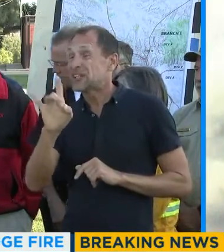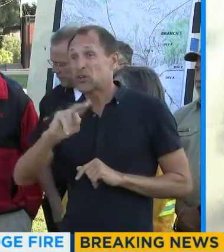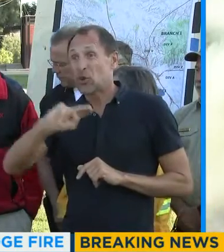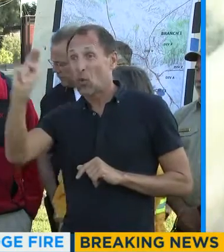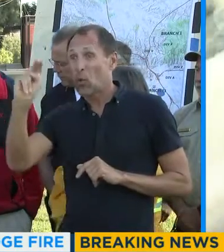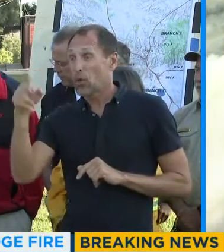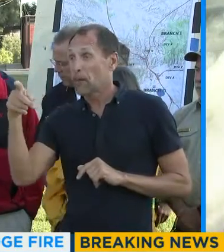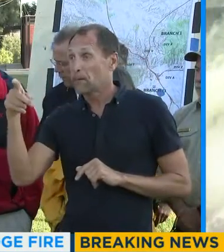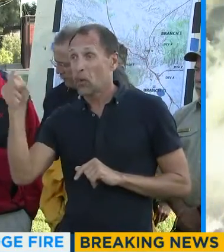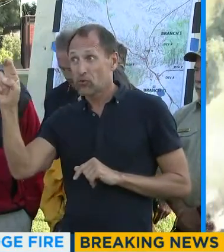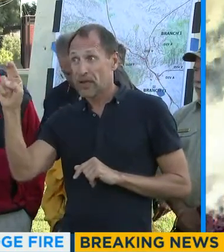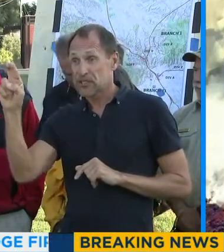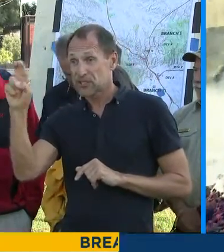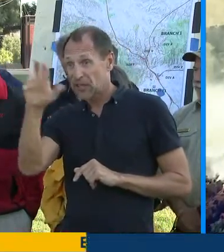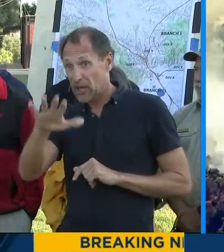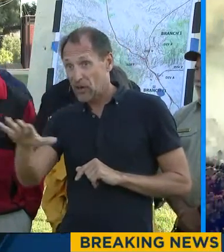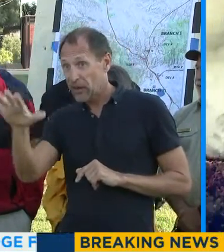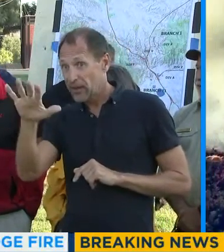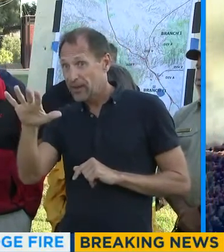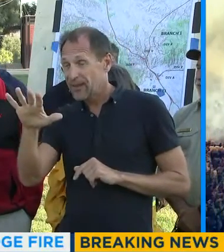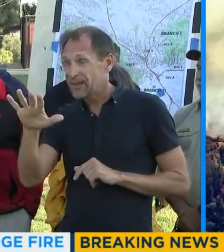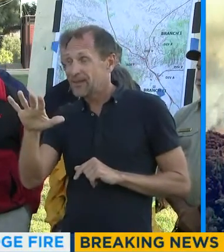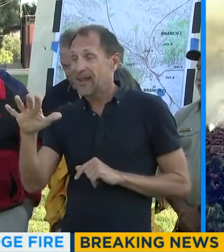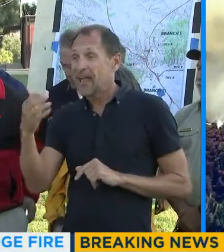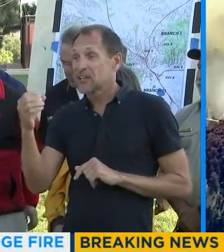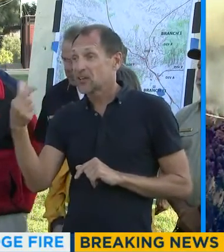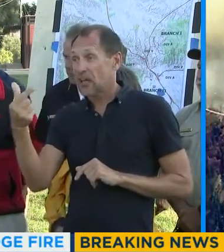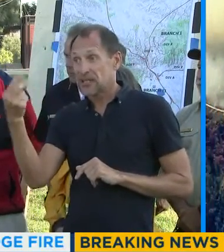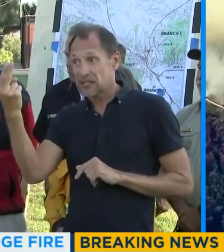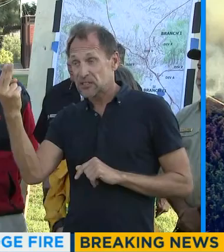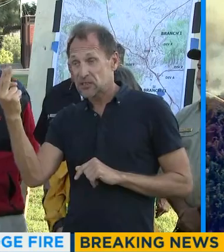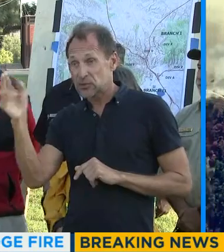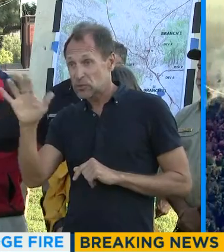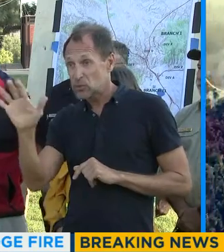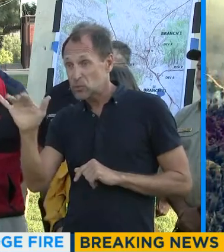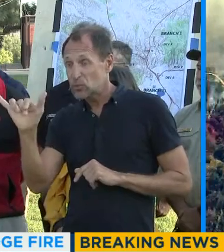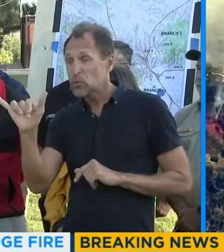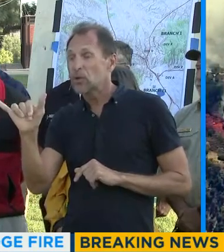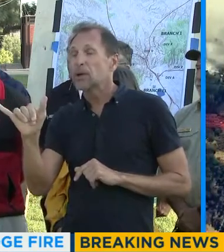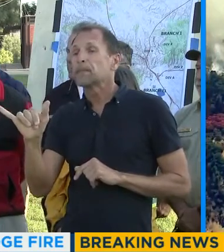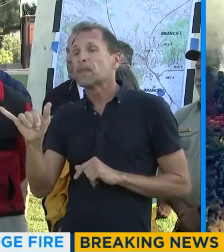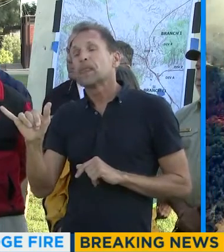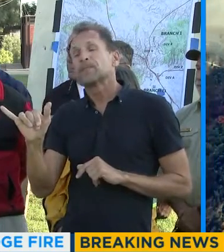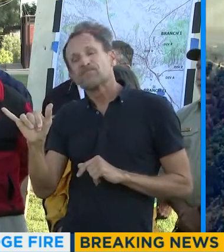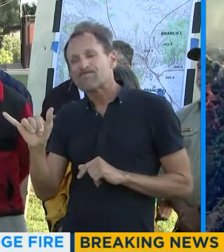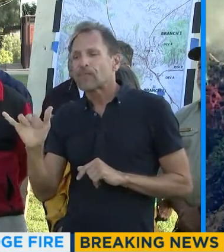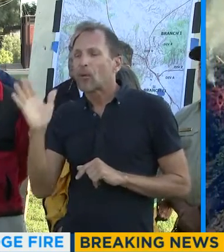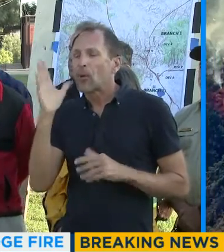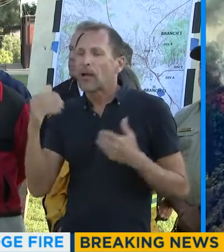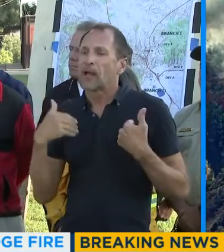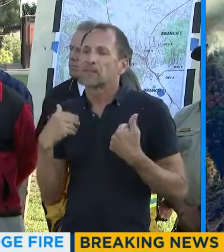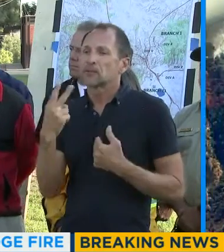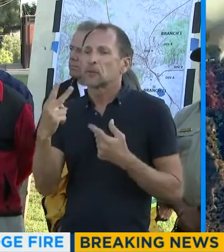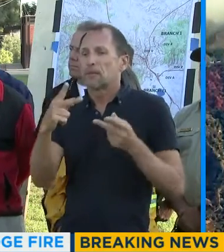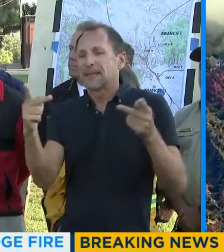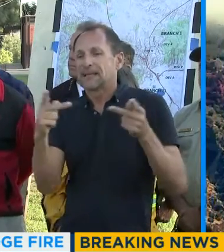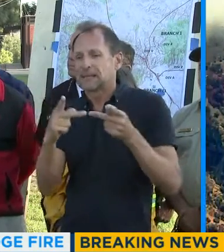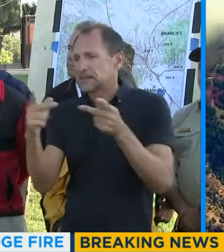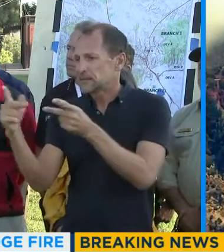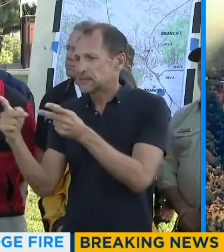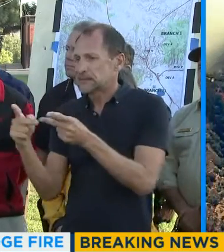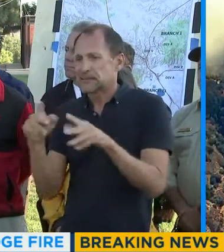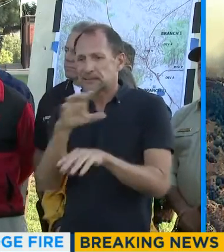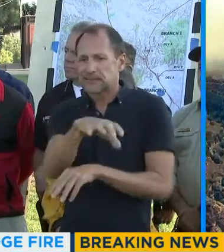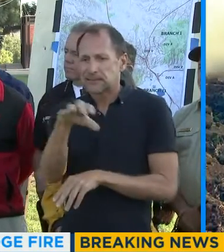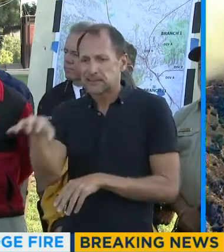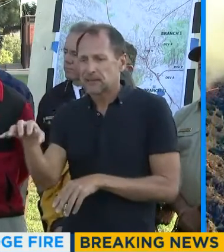Ranch, we're going to have, and in Granada Hills, we're going to have two locations available for residents to go